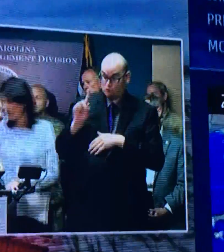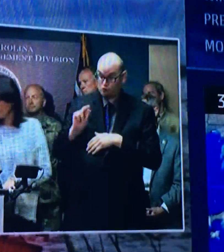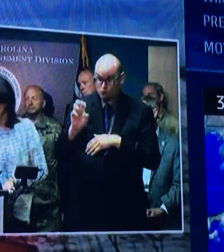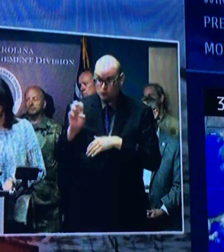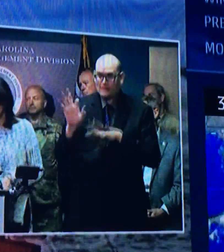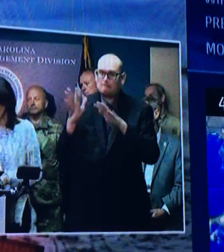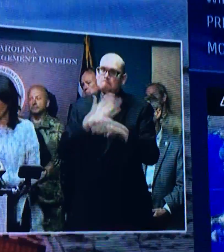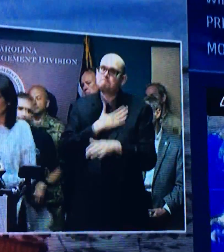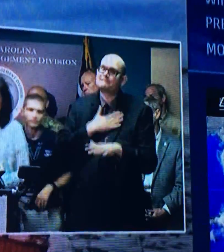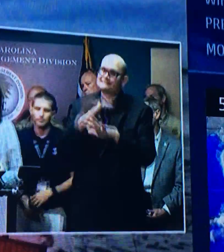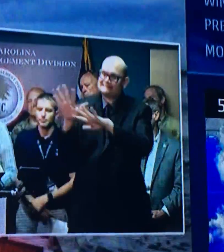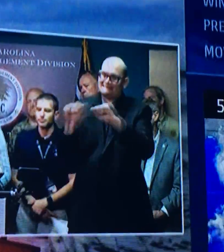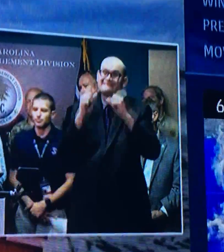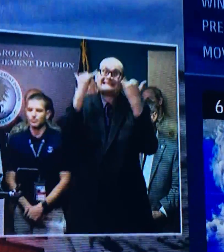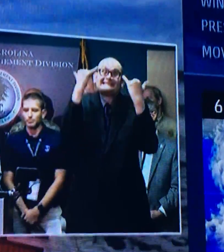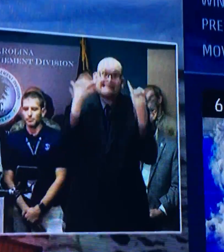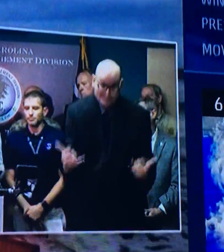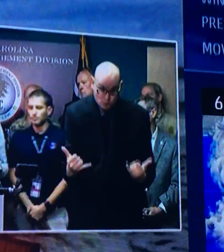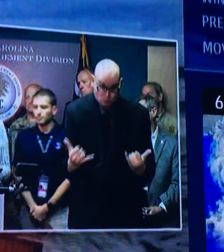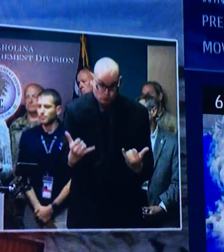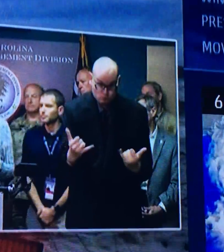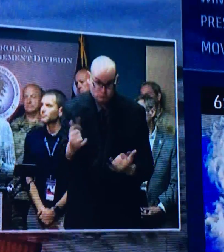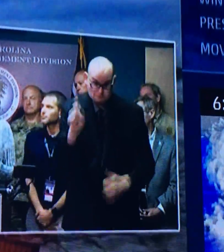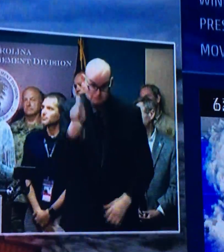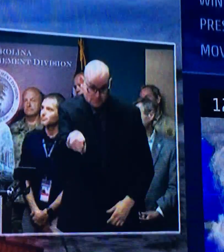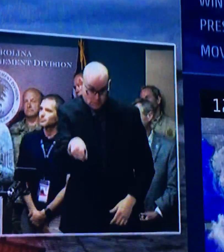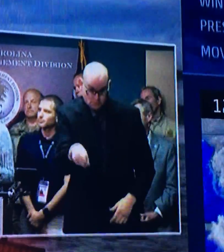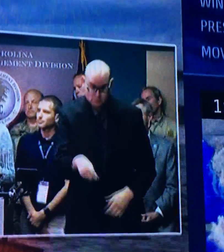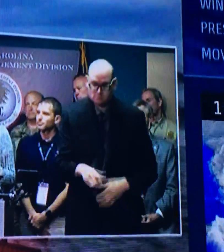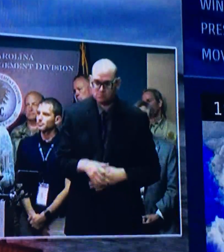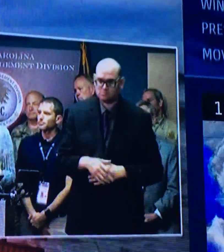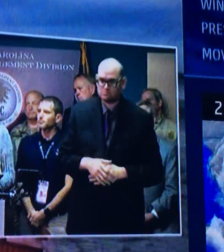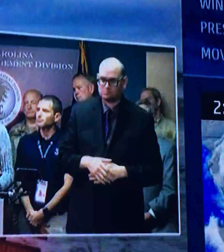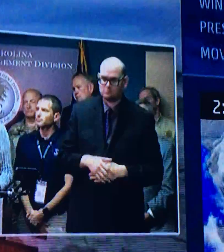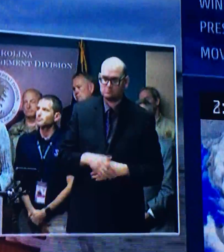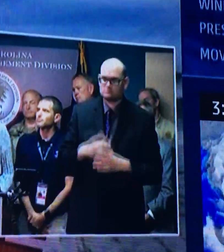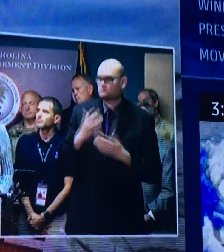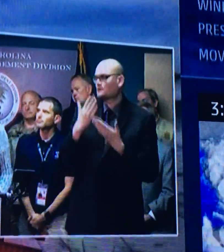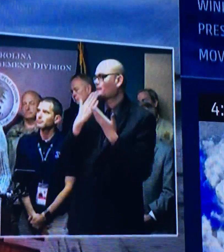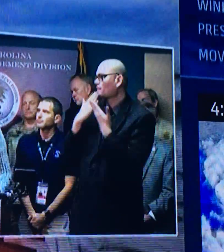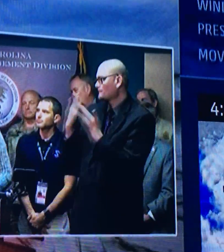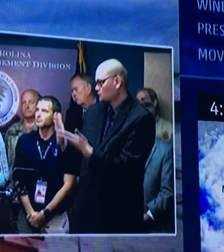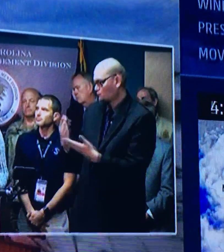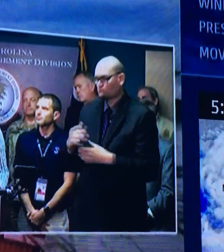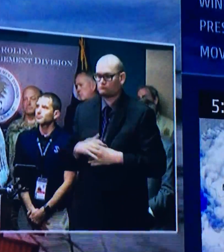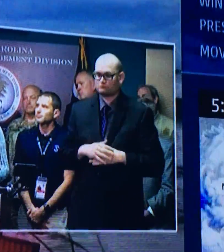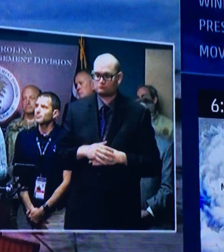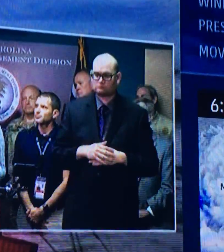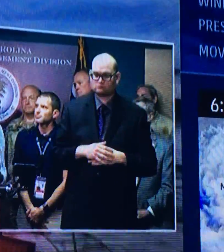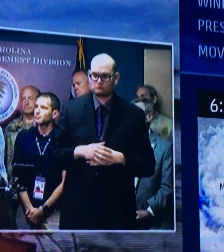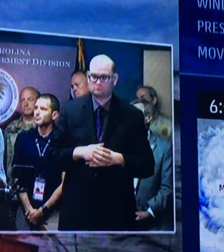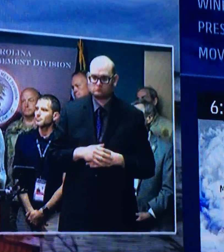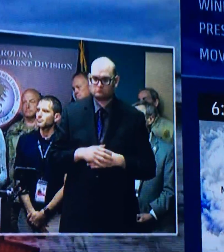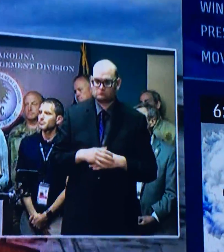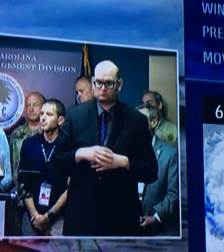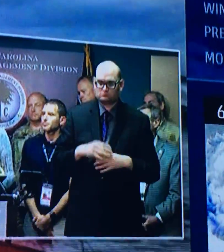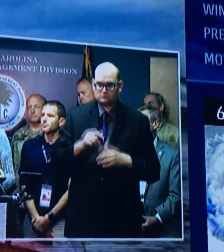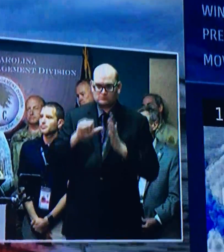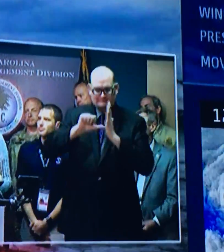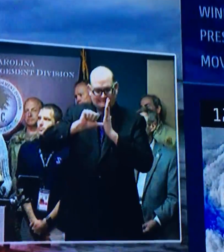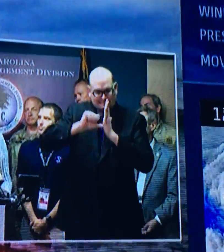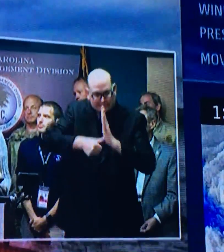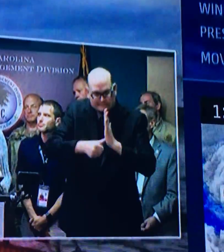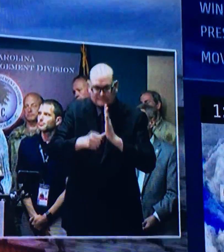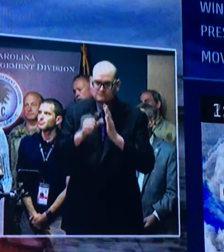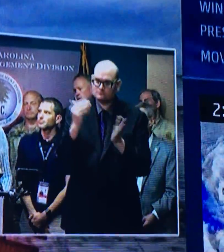you, John. You know, and I just want to stress, this is, I know we've been preparing, and I know everybody's been talking about